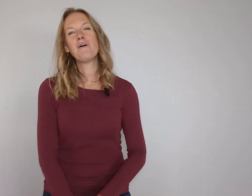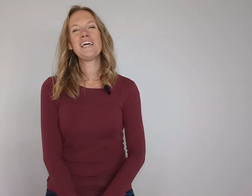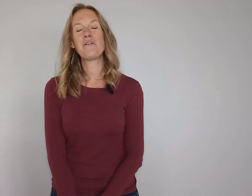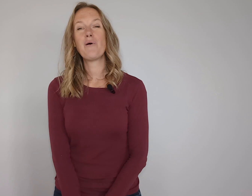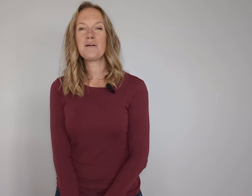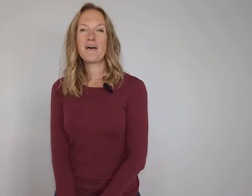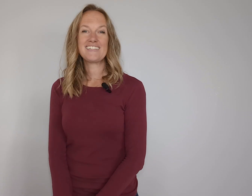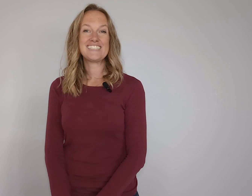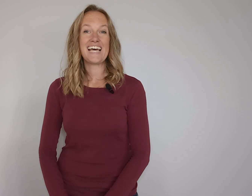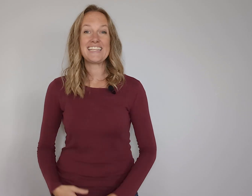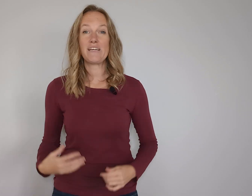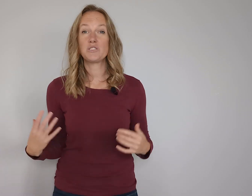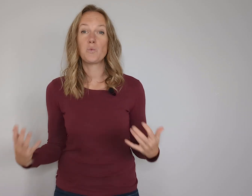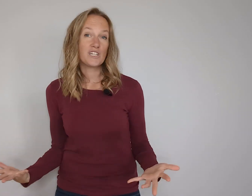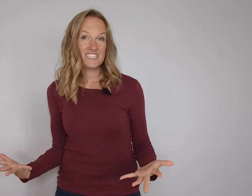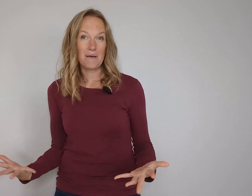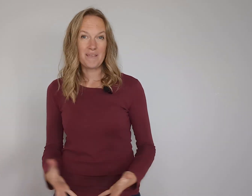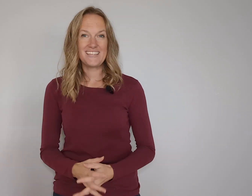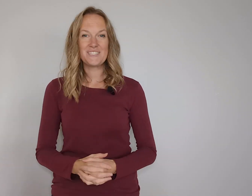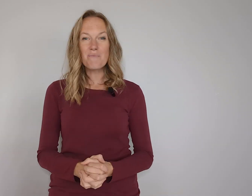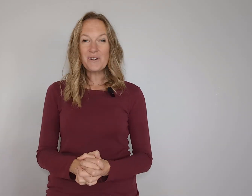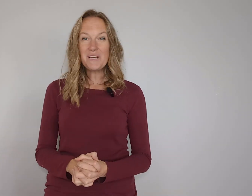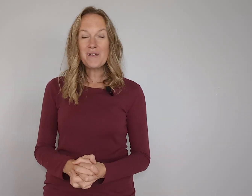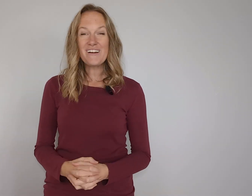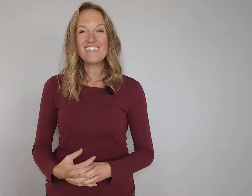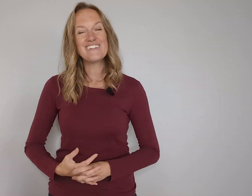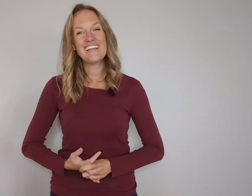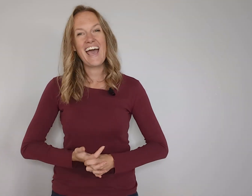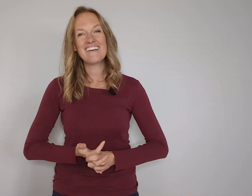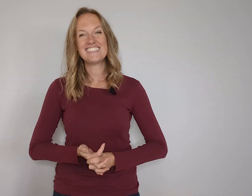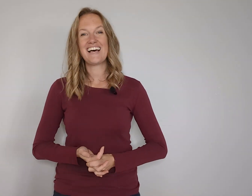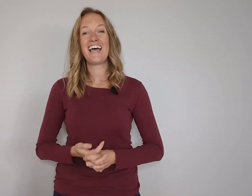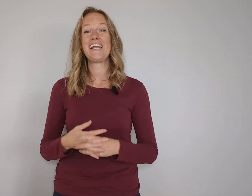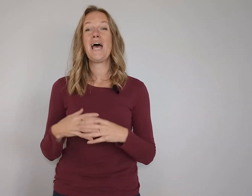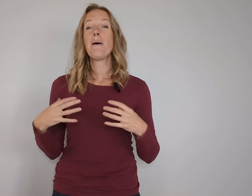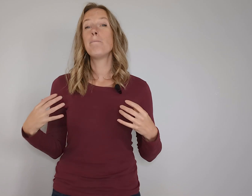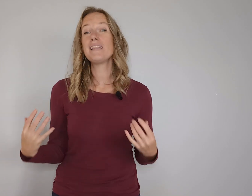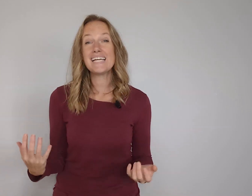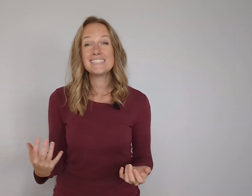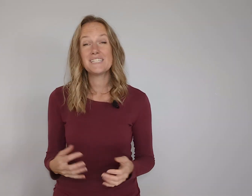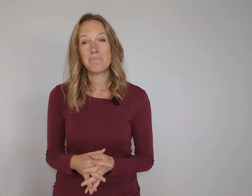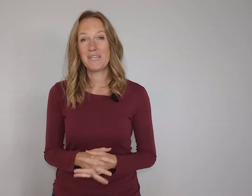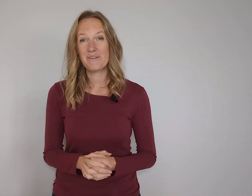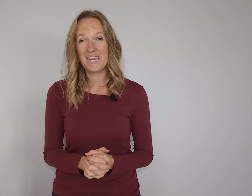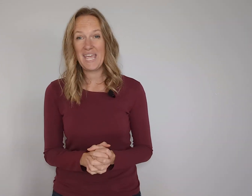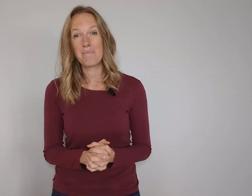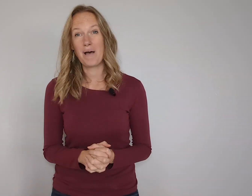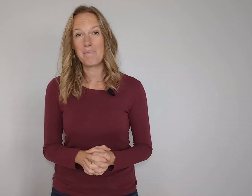everyone, and welcome back to Sign Language Worship. This morning we are learning how to sign Blessed Be Your Name by